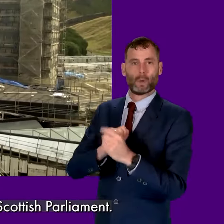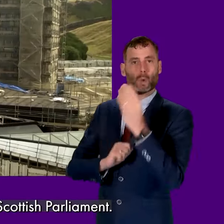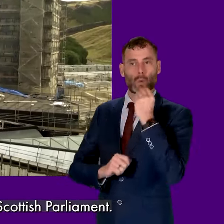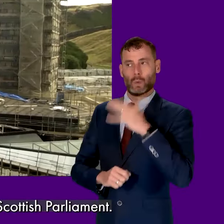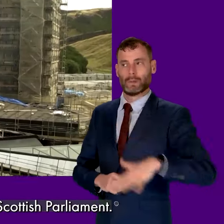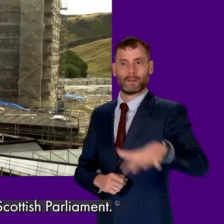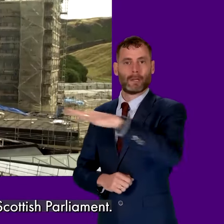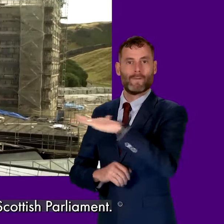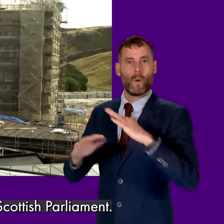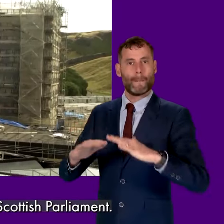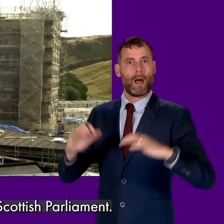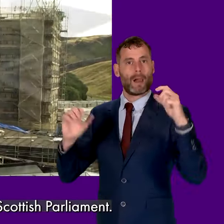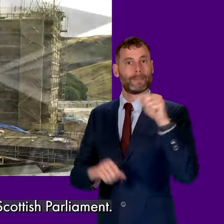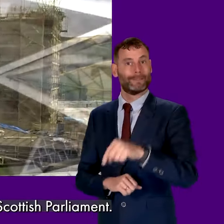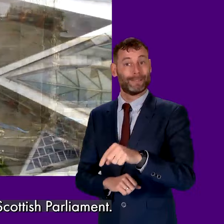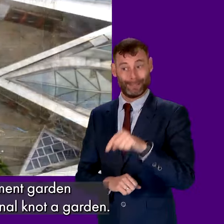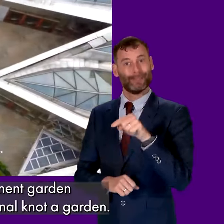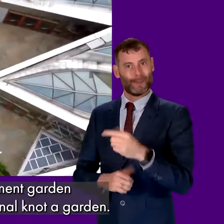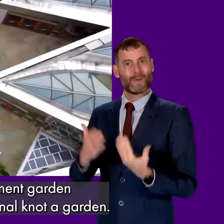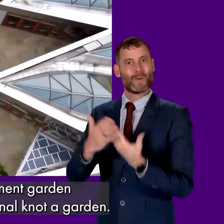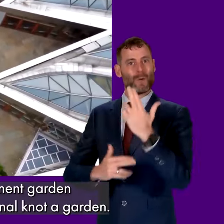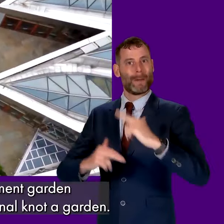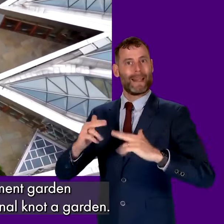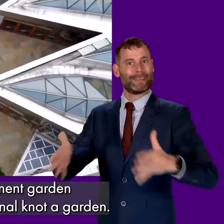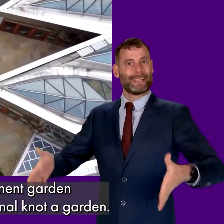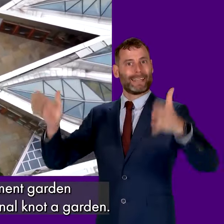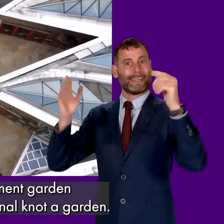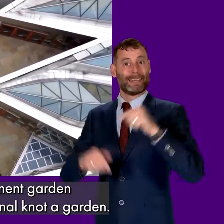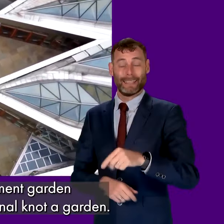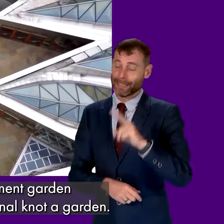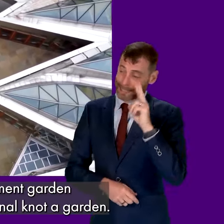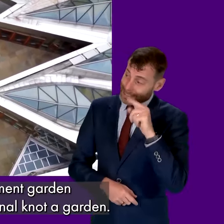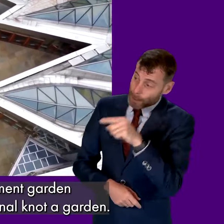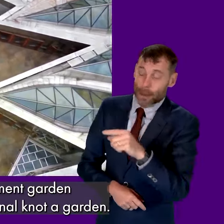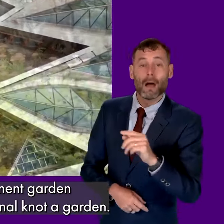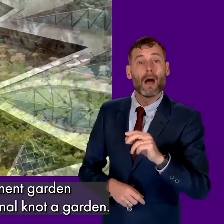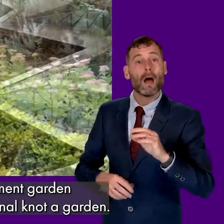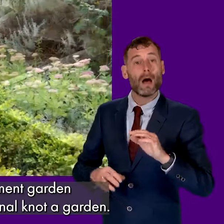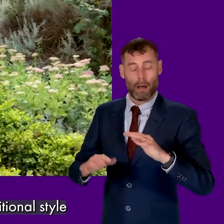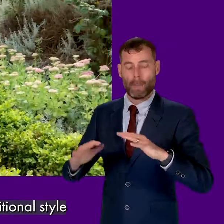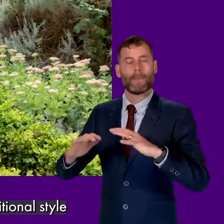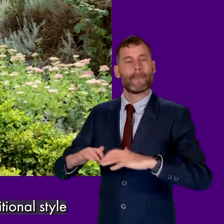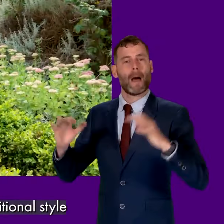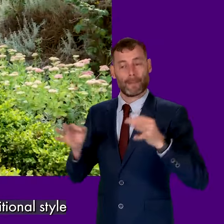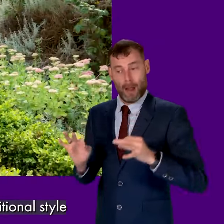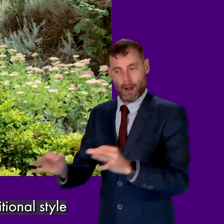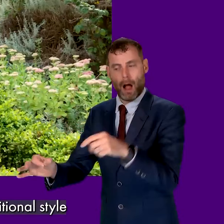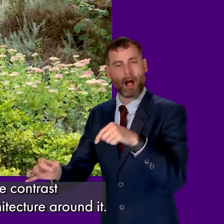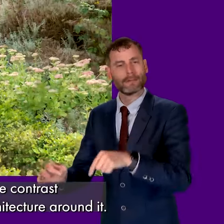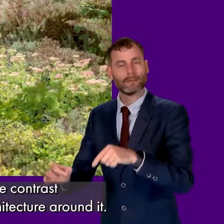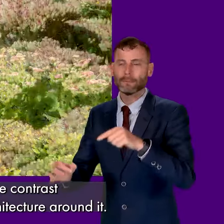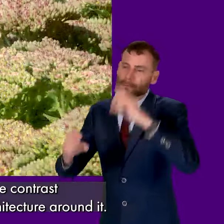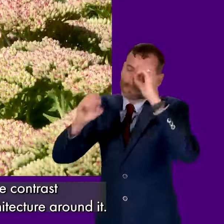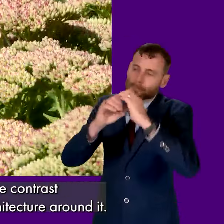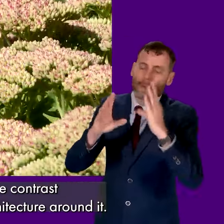the new Scottish Parliament. Today's Parliament garden is based on a traditional knot garden. This more traditional style